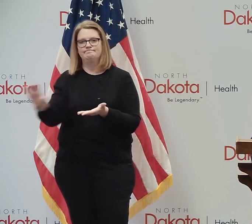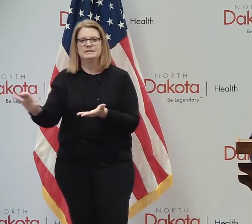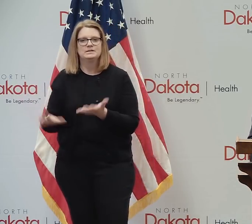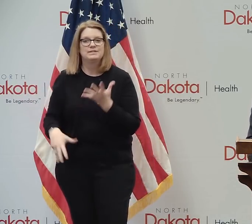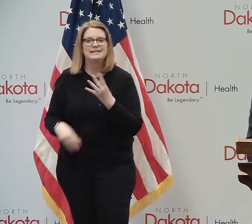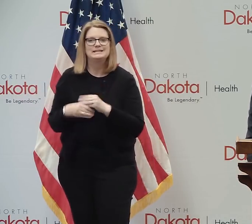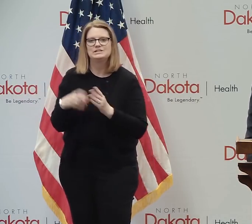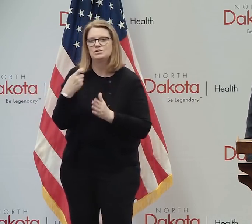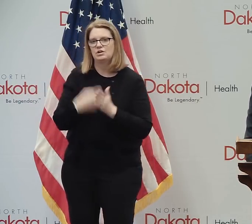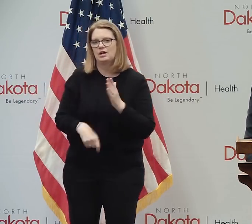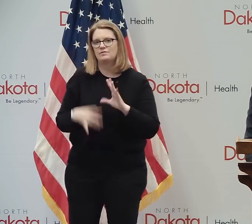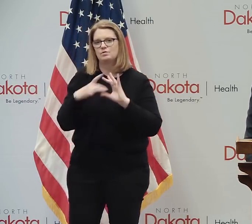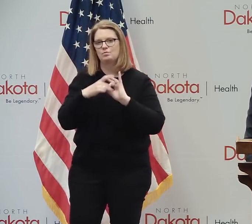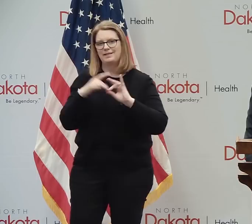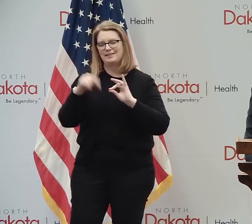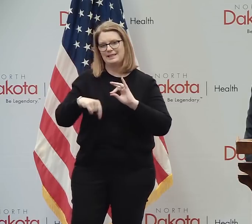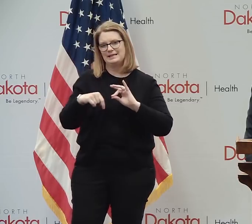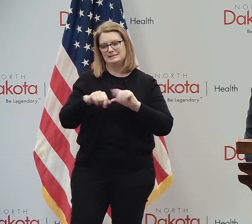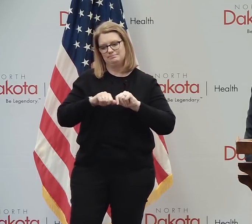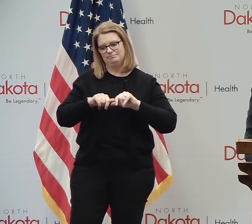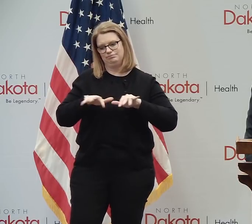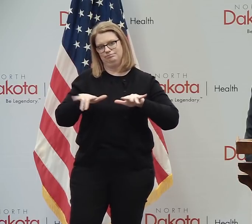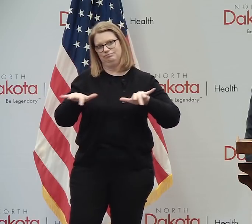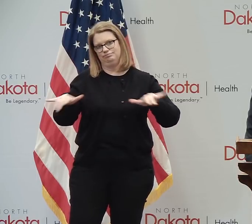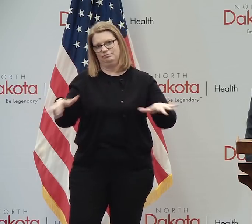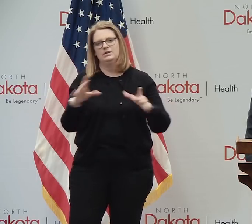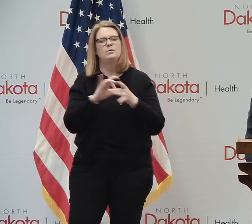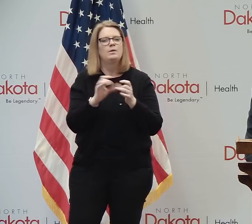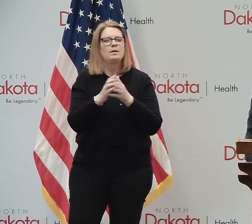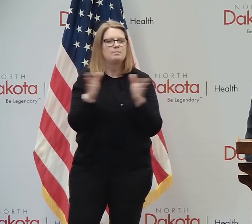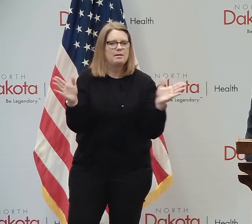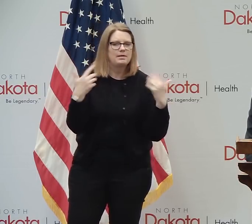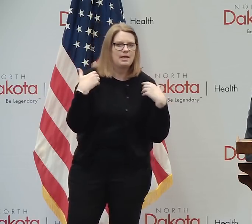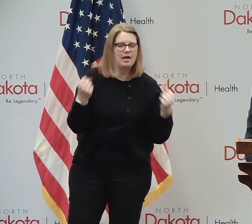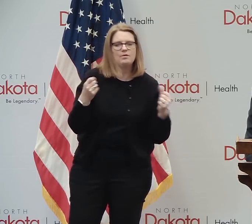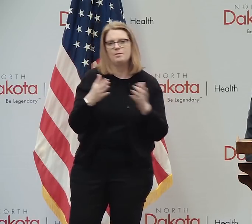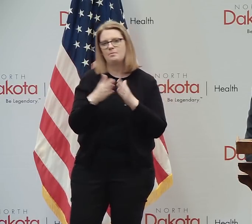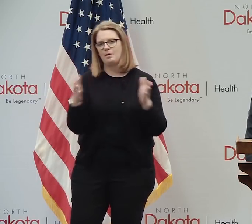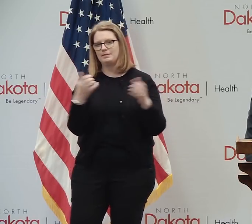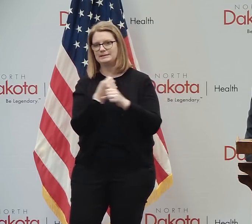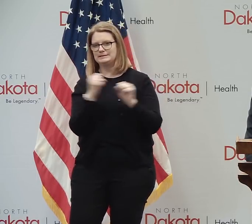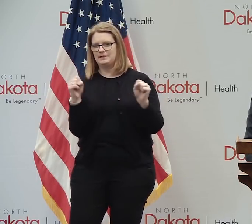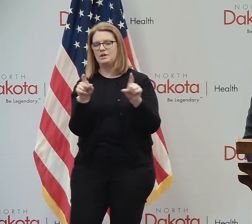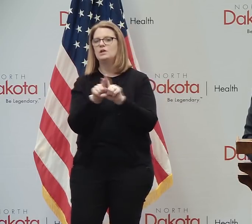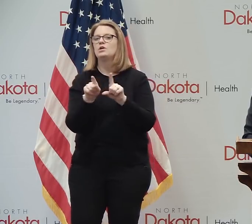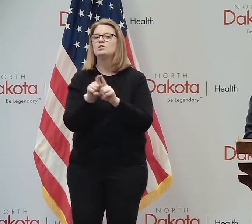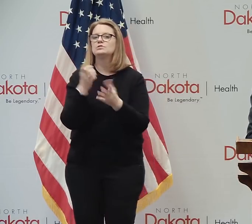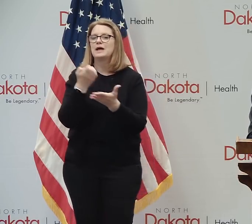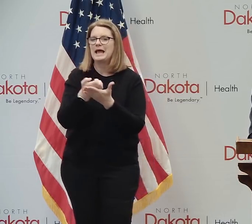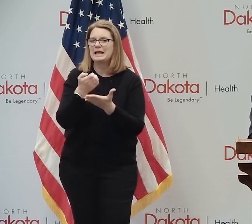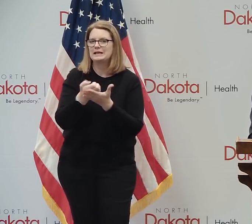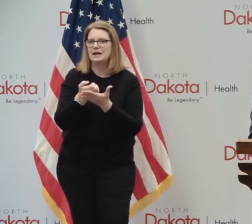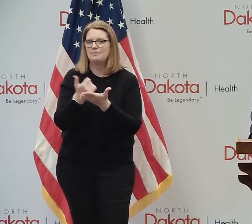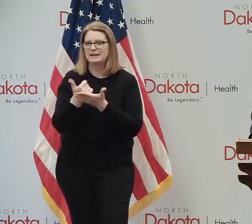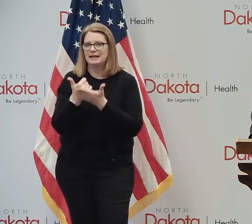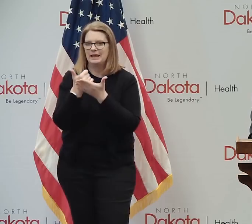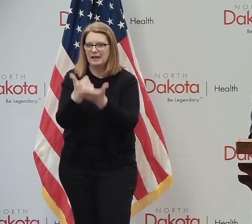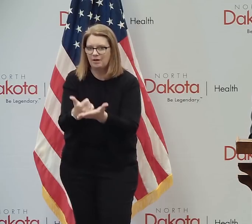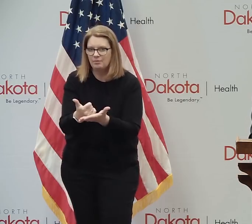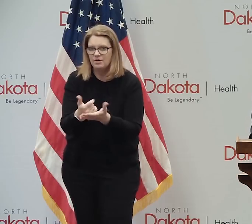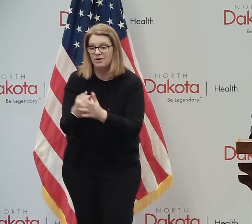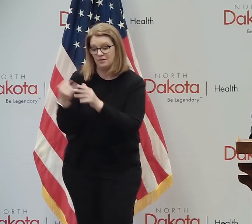this epidemic related to public health, public safety, and economic relief for individuals